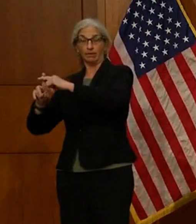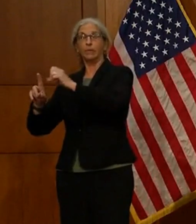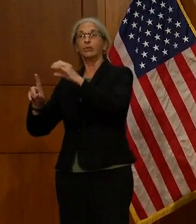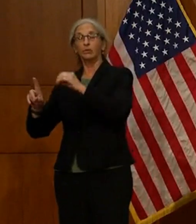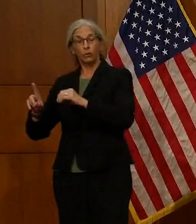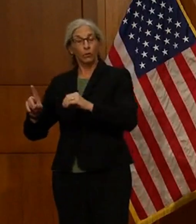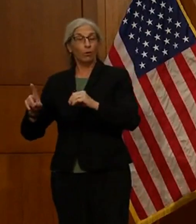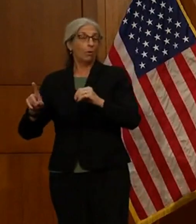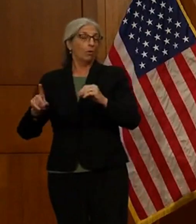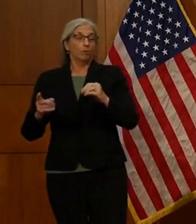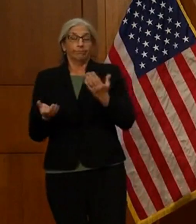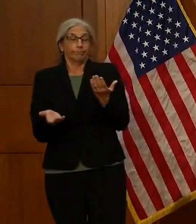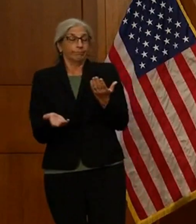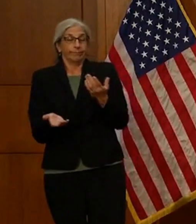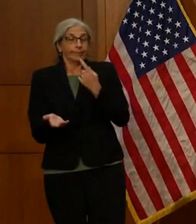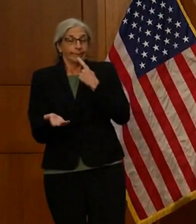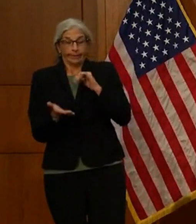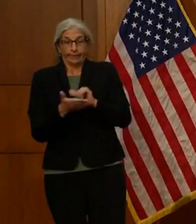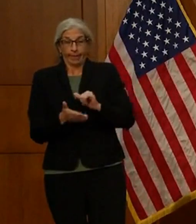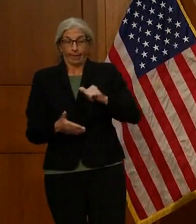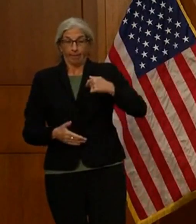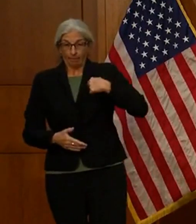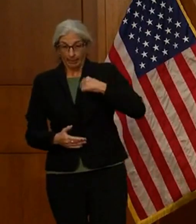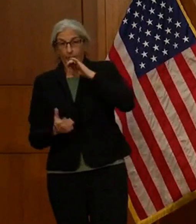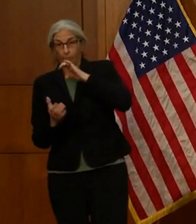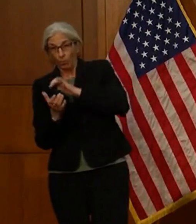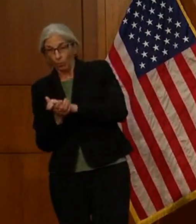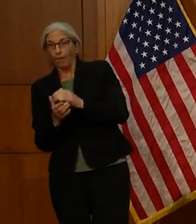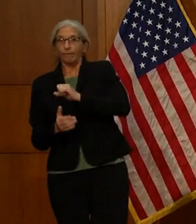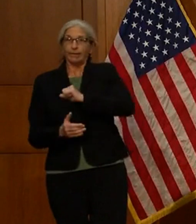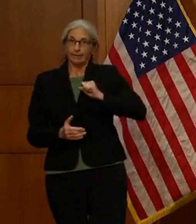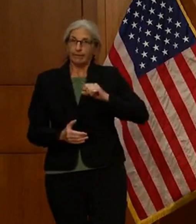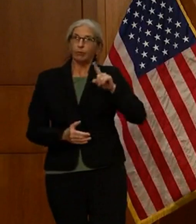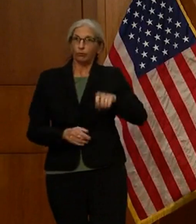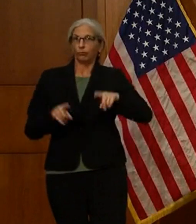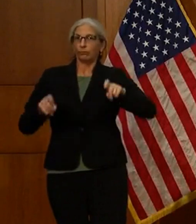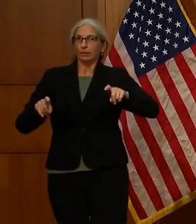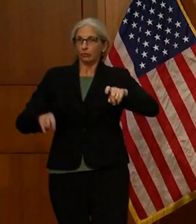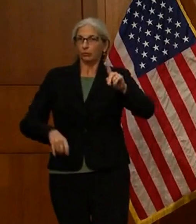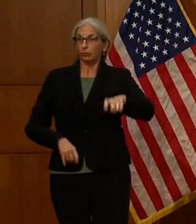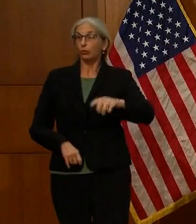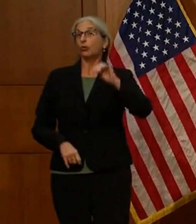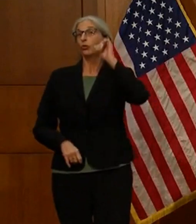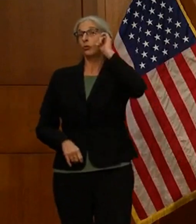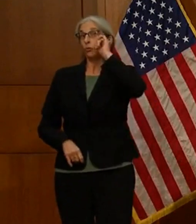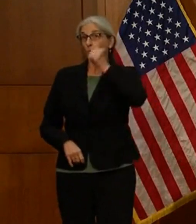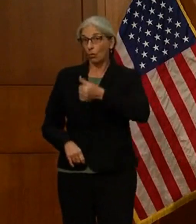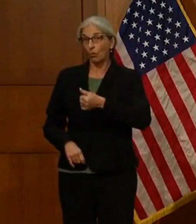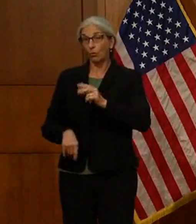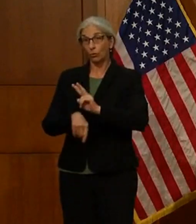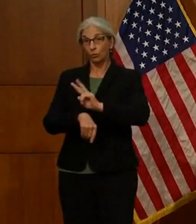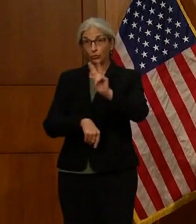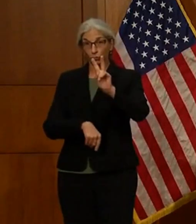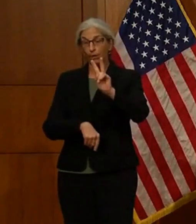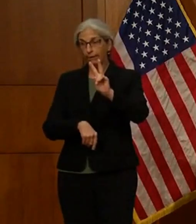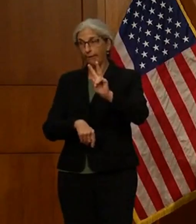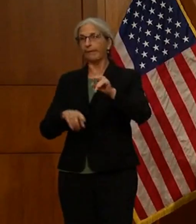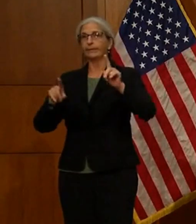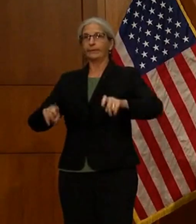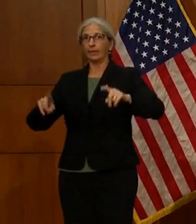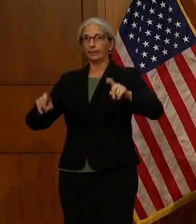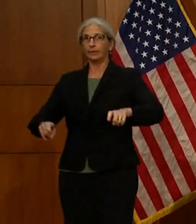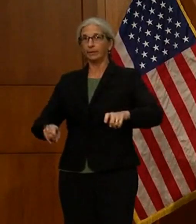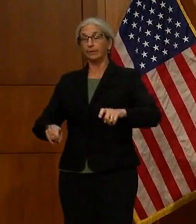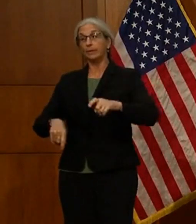that Pam and I and the rest of our staff be tested. And so we were tested the following day at 2 o'clock, and at about 7:30